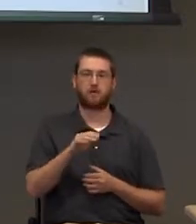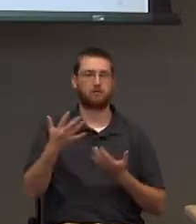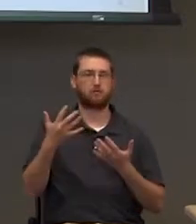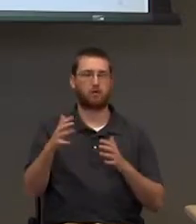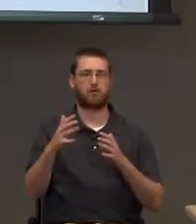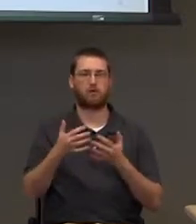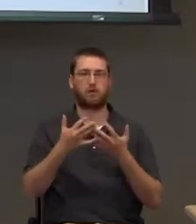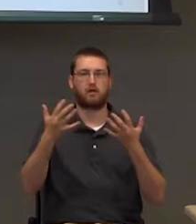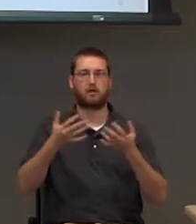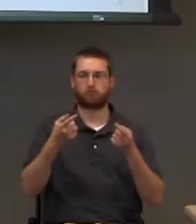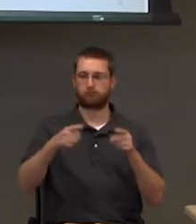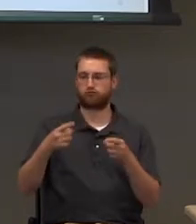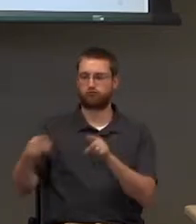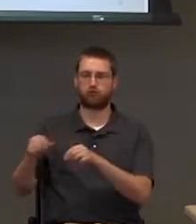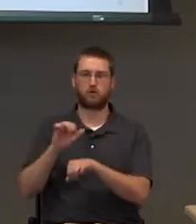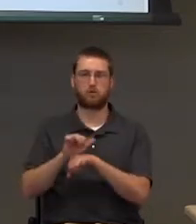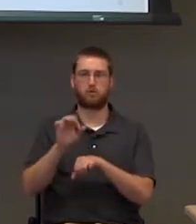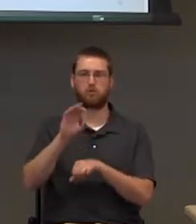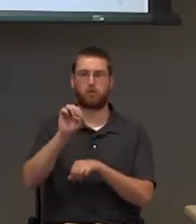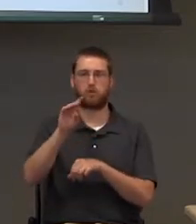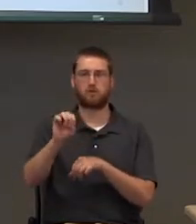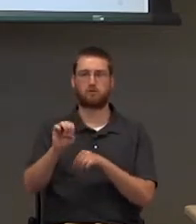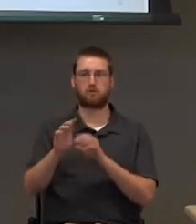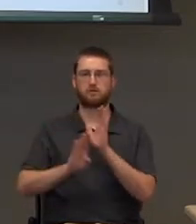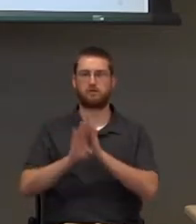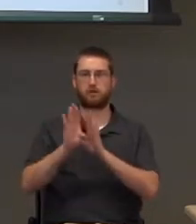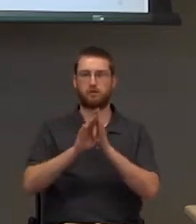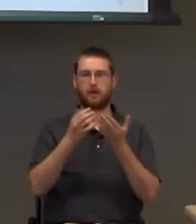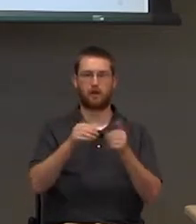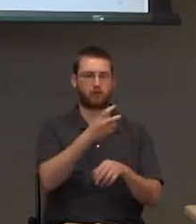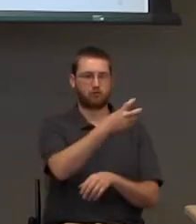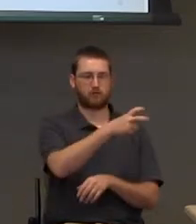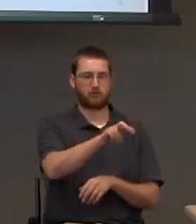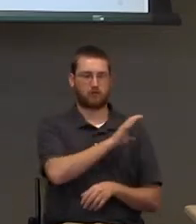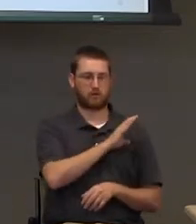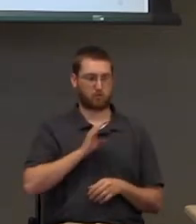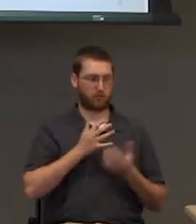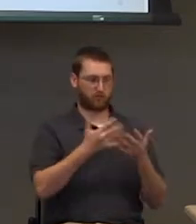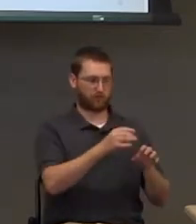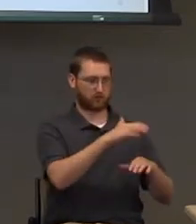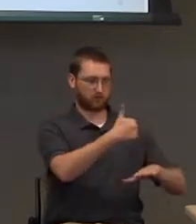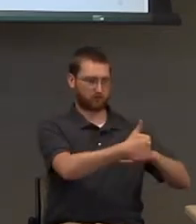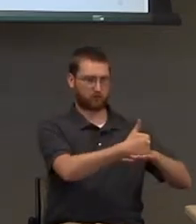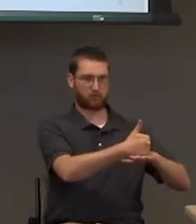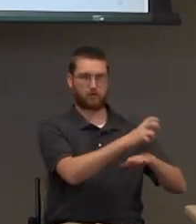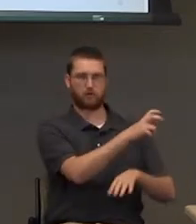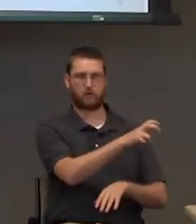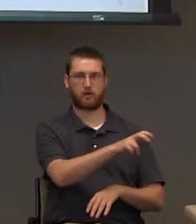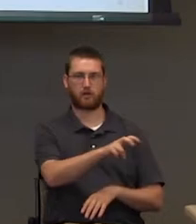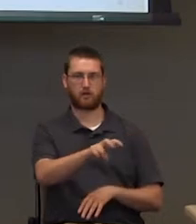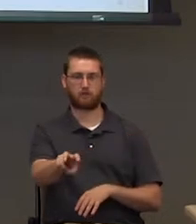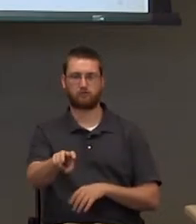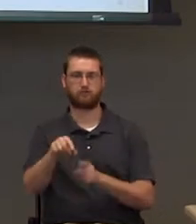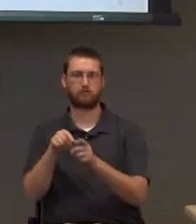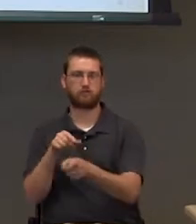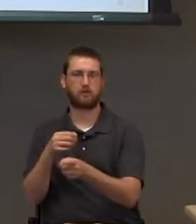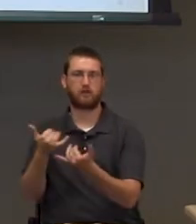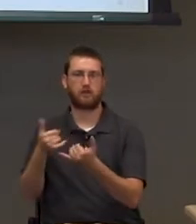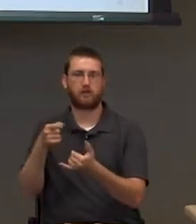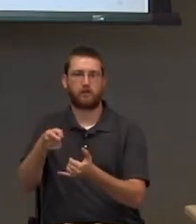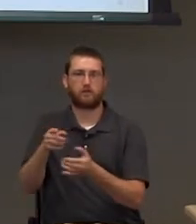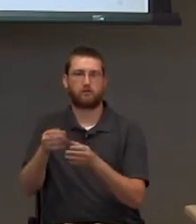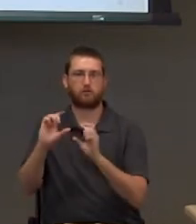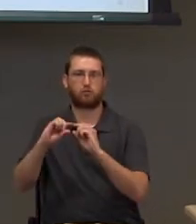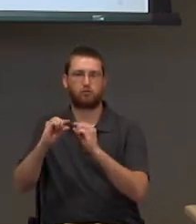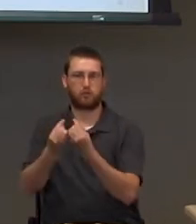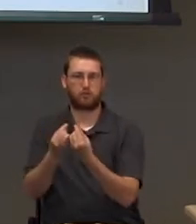already a lot of momentum going on in workforce development. How do we transition that board, those individuals that have a strong interest in it, and bring them into this fold